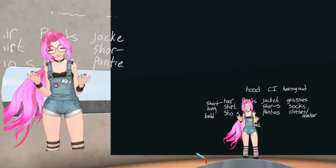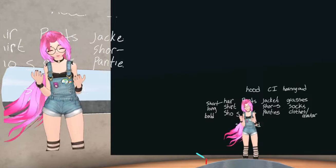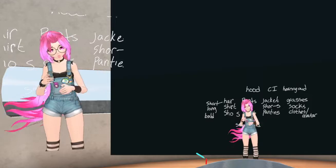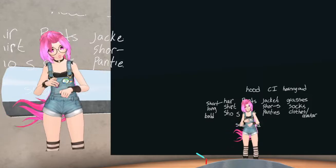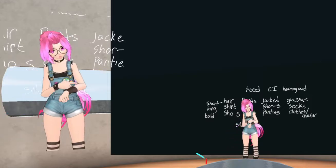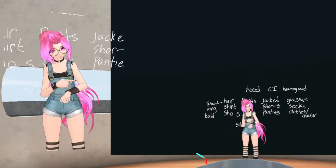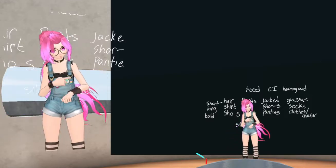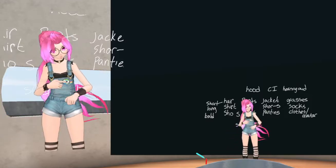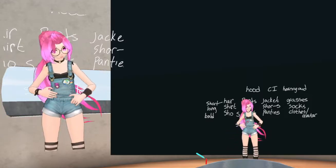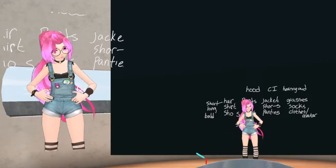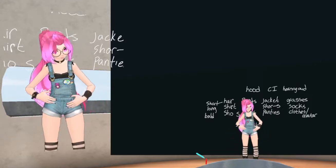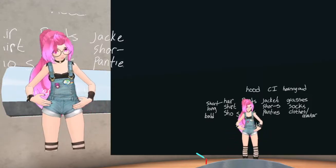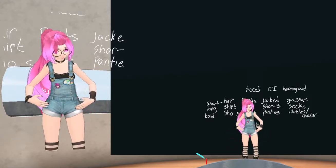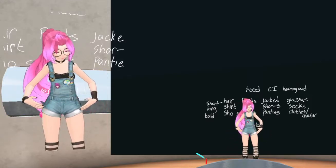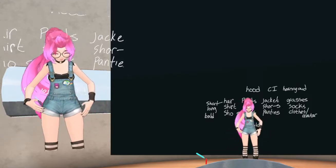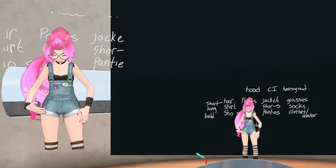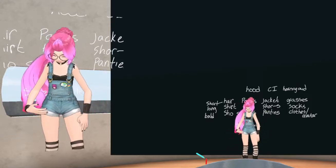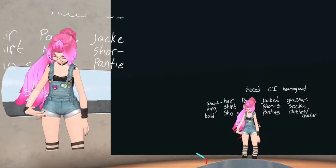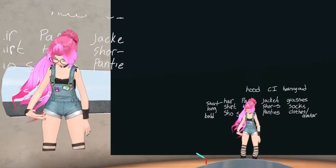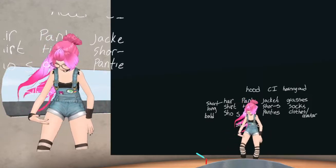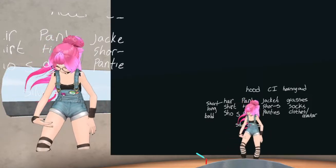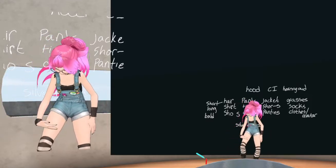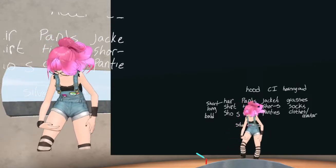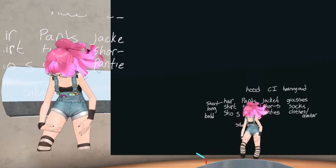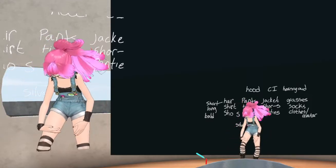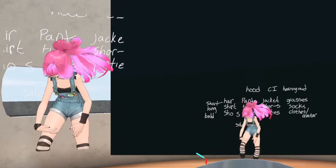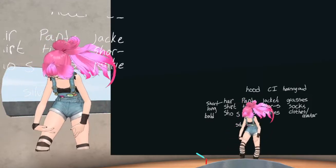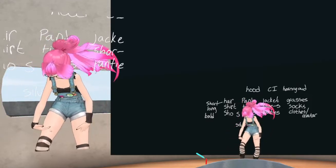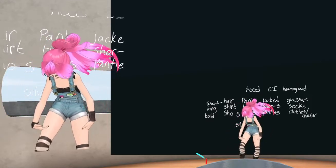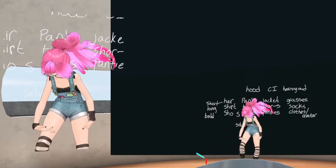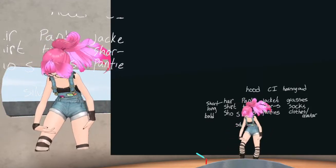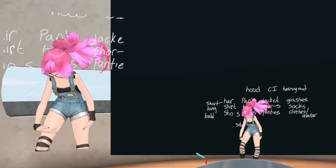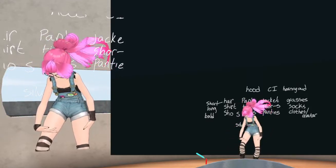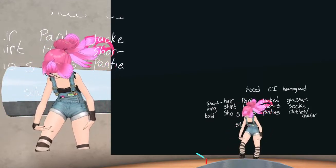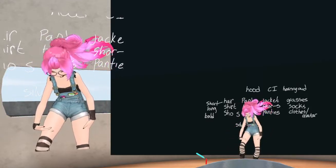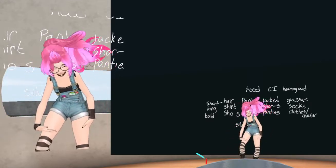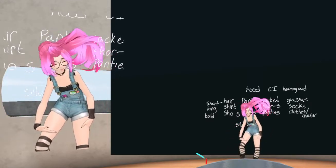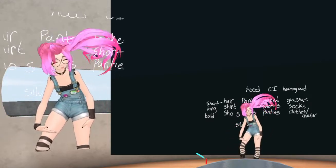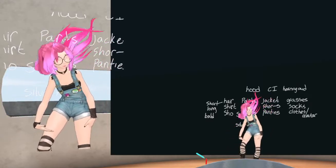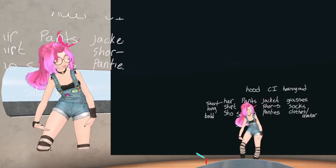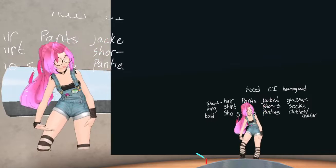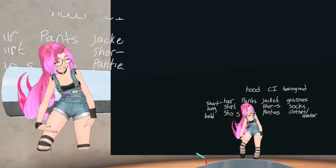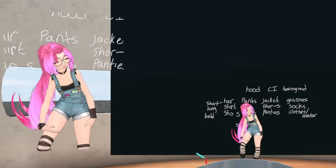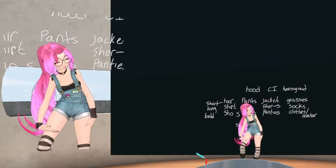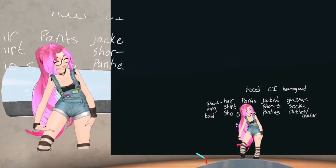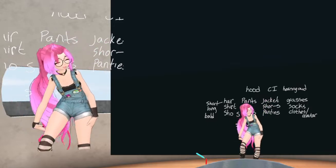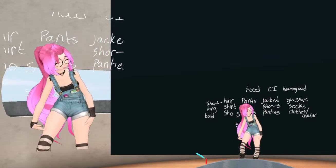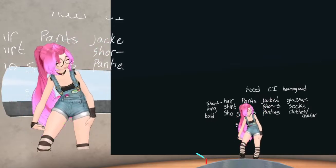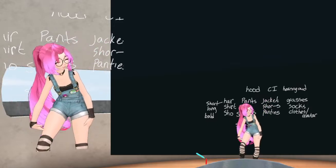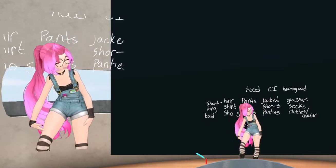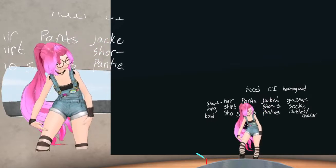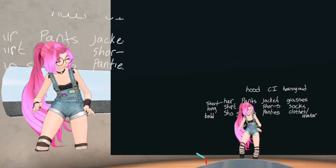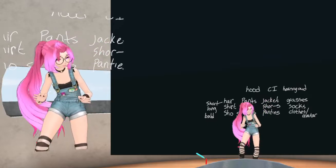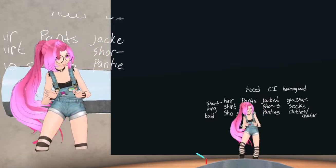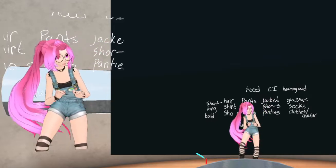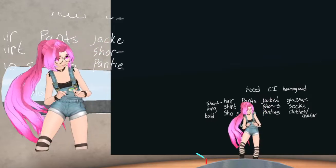say like, well, how long were their shorts? And you could say, they were about right here on their leg, right? So get specific.